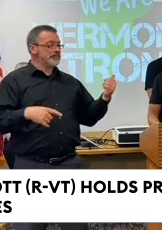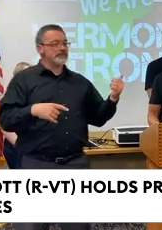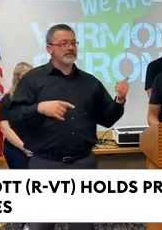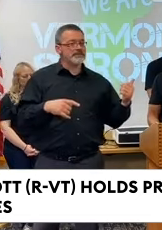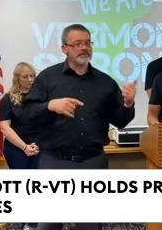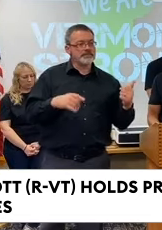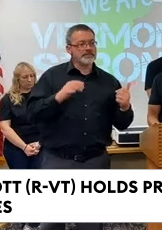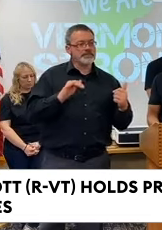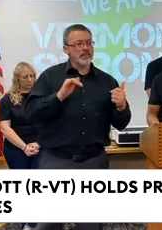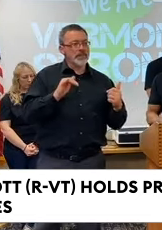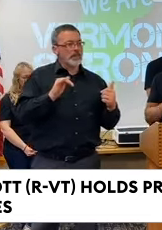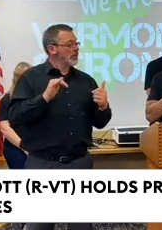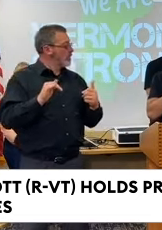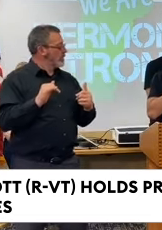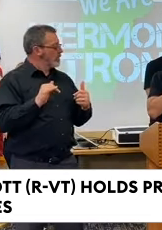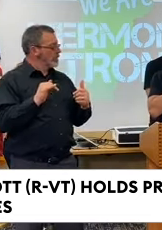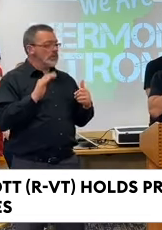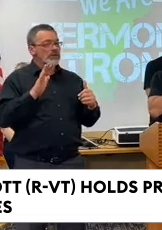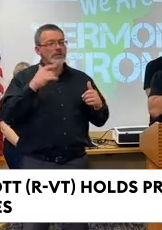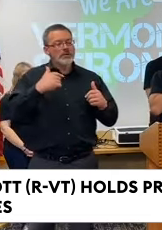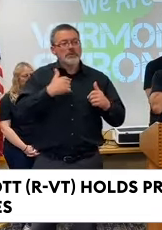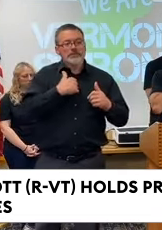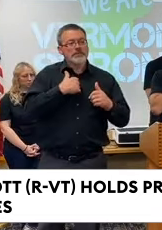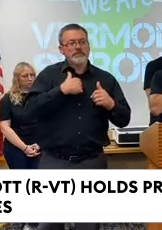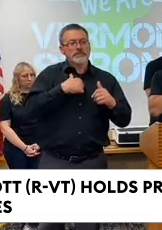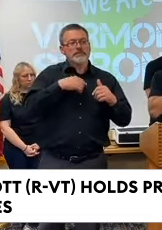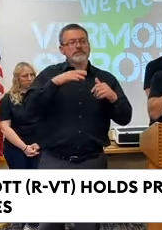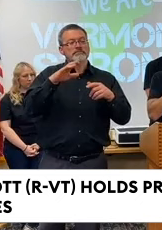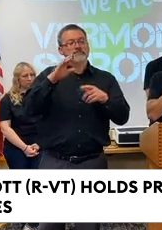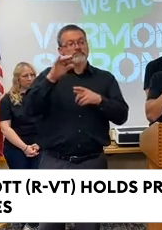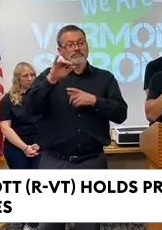So it's 18 months from